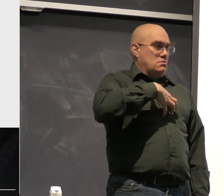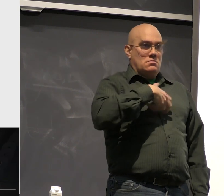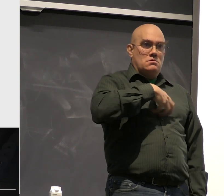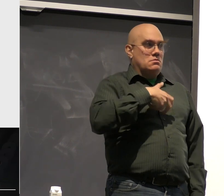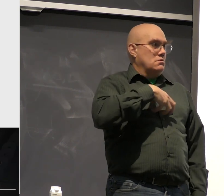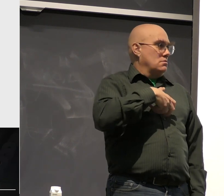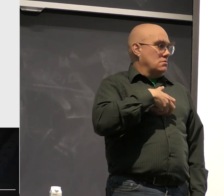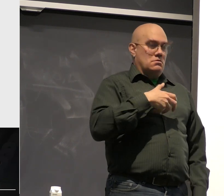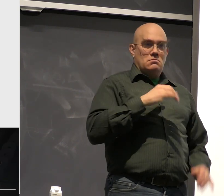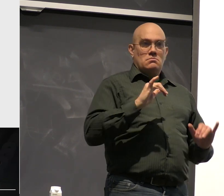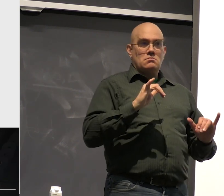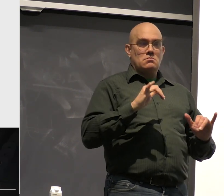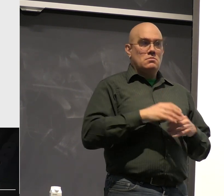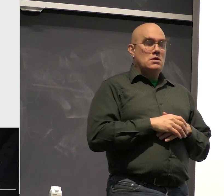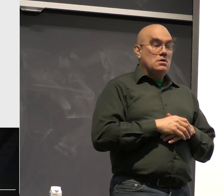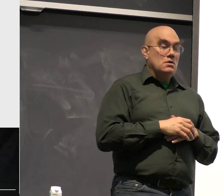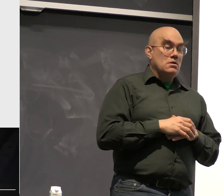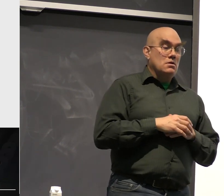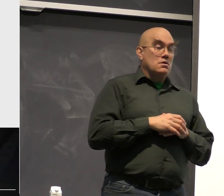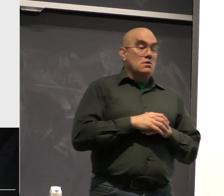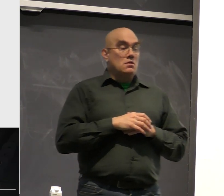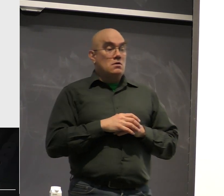to adjust themselves to fit into society and struggle to find their place.